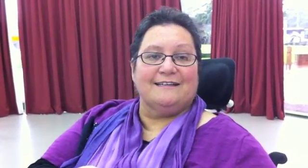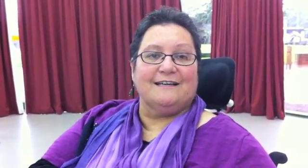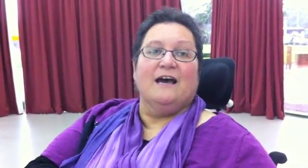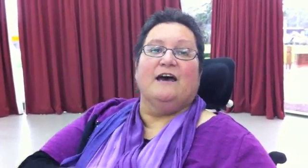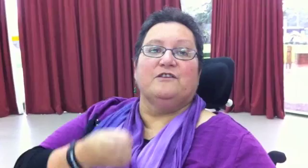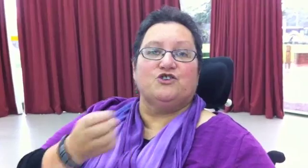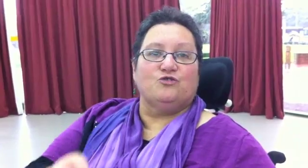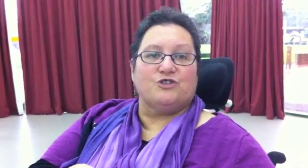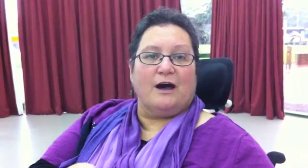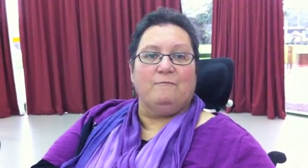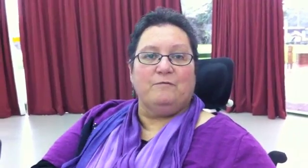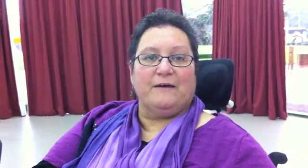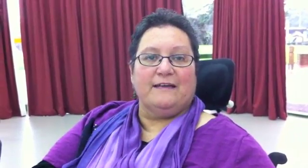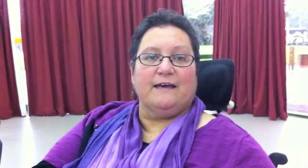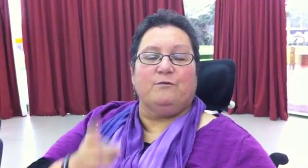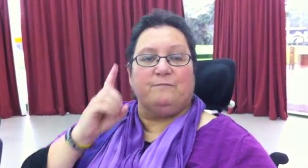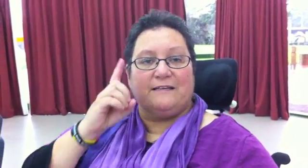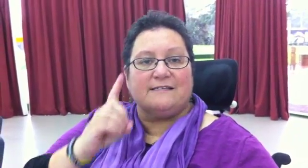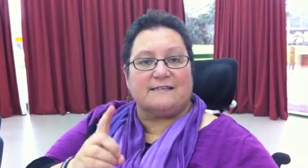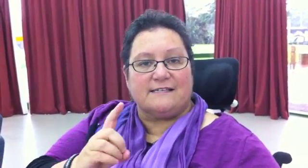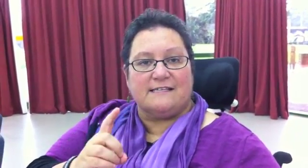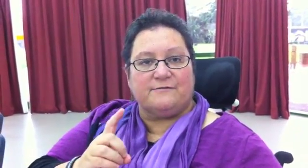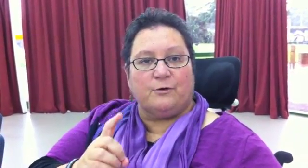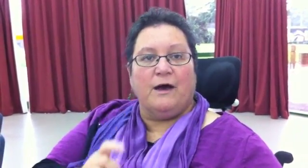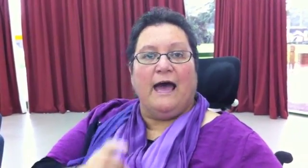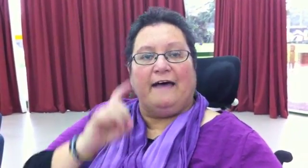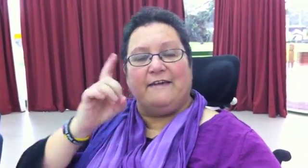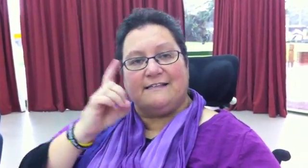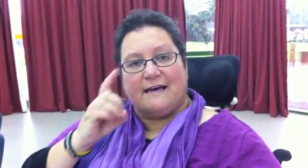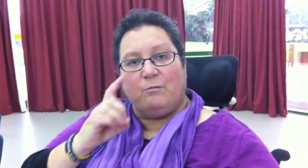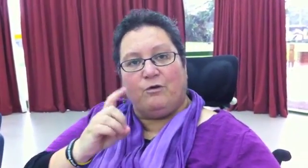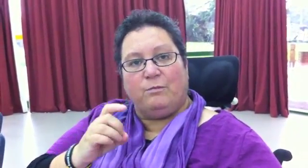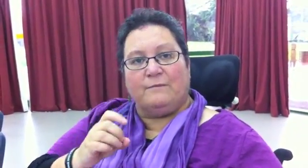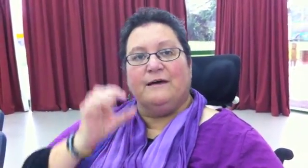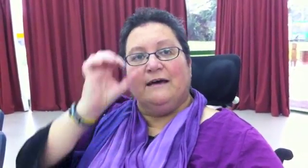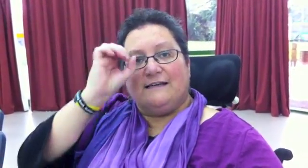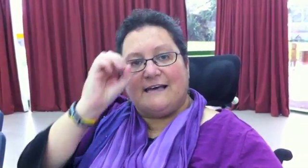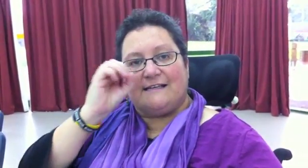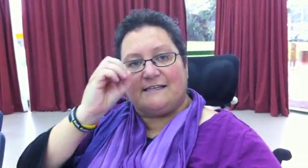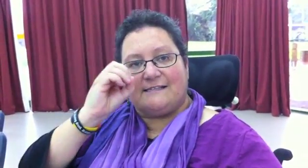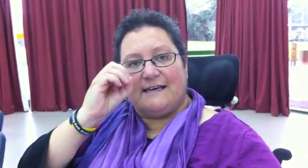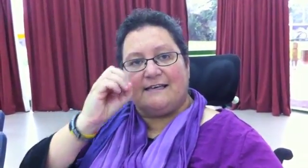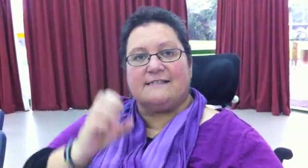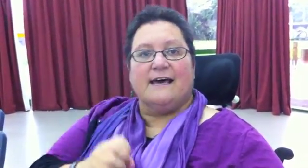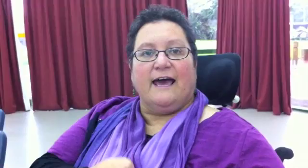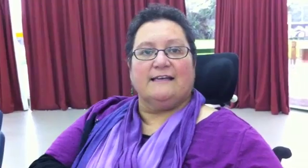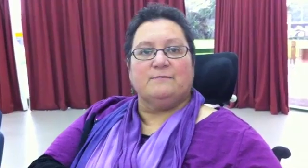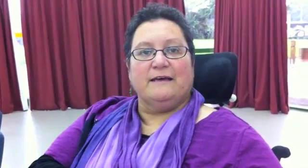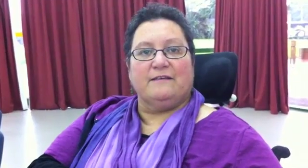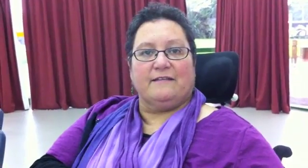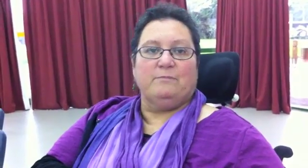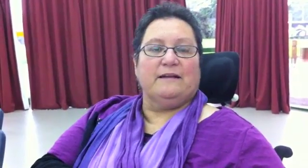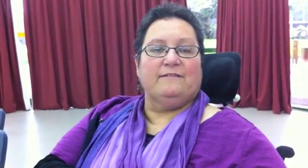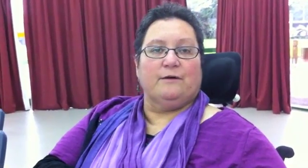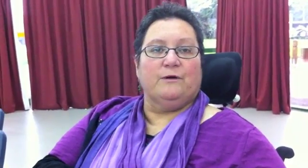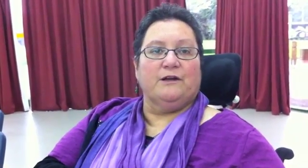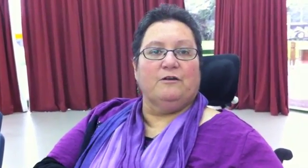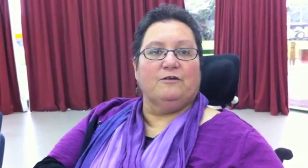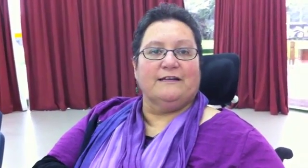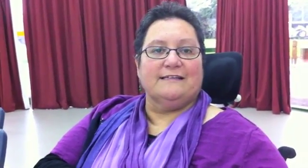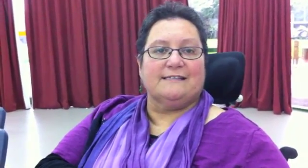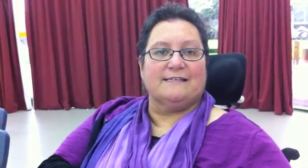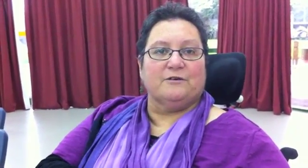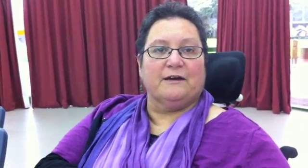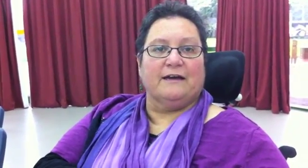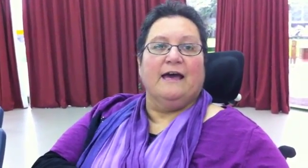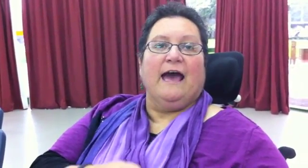New Zealand, in the short time we've been here, we've been successful, and that's our problem, is our success has meant that they believe that we're no